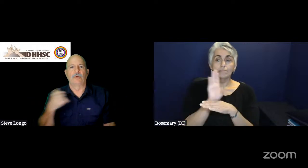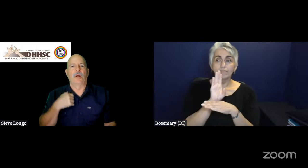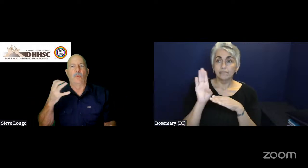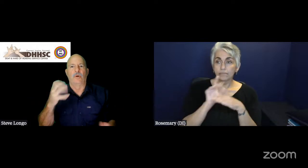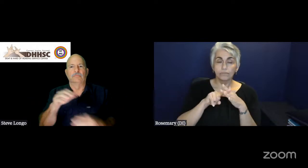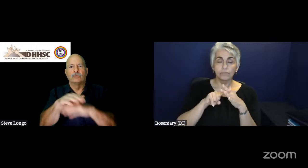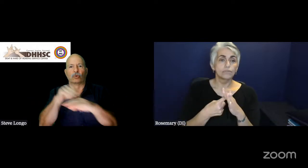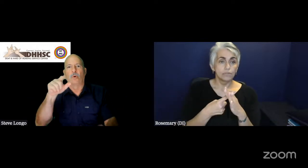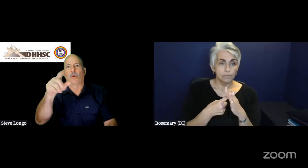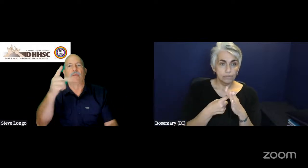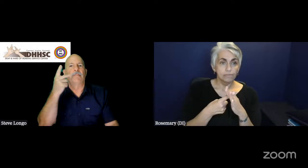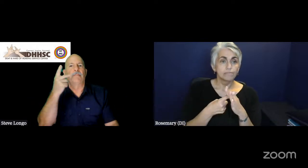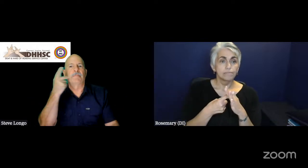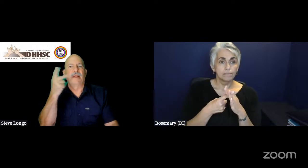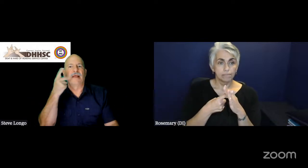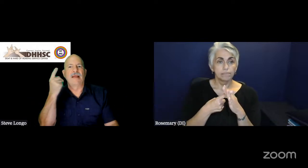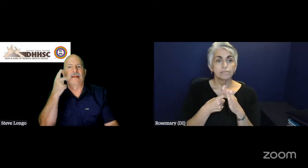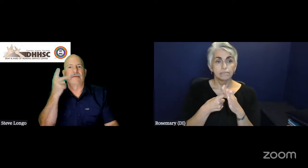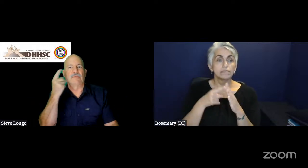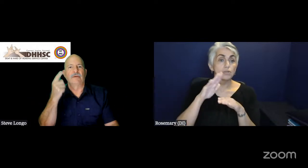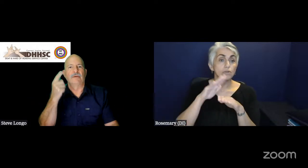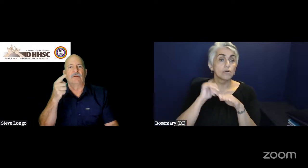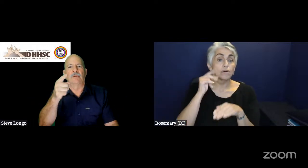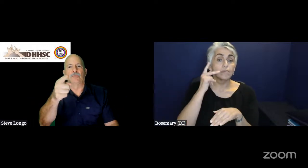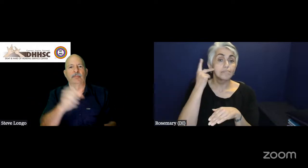Steve is saying old business